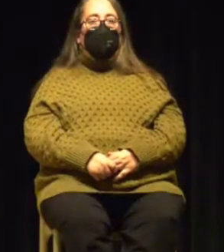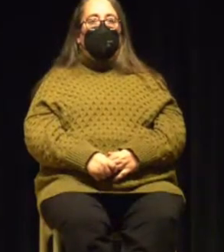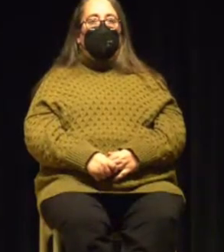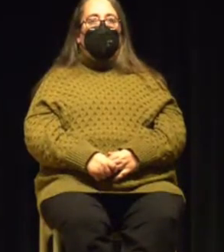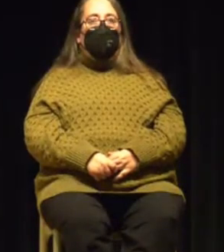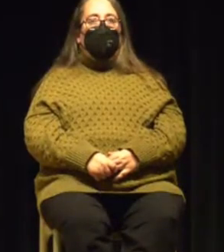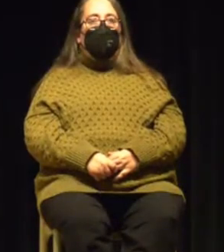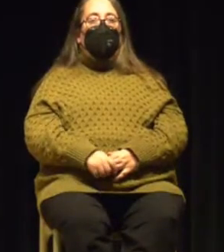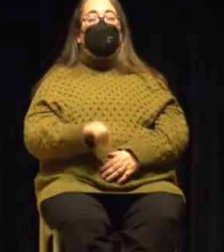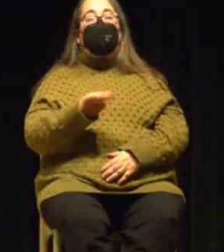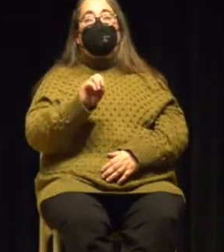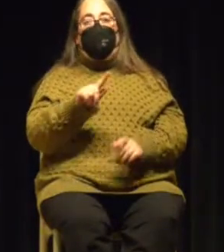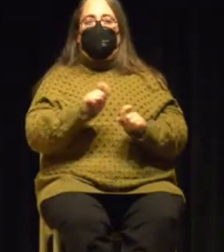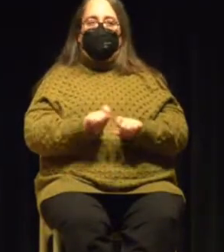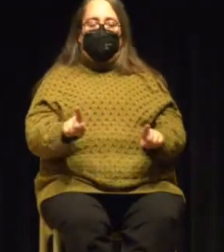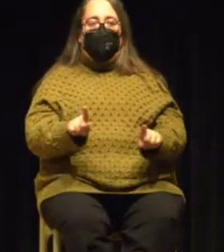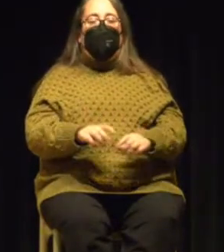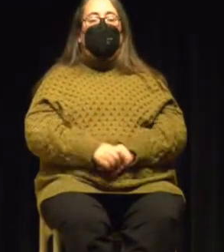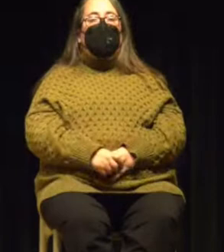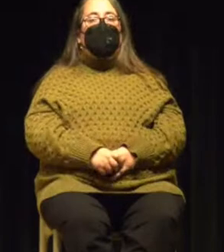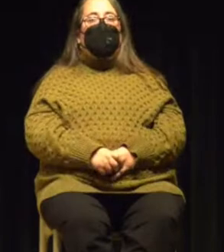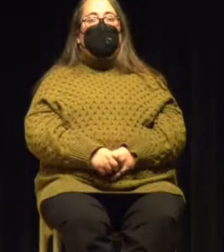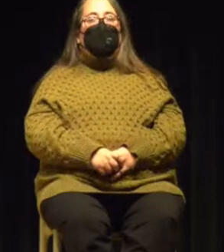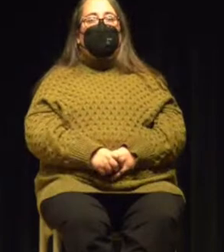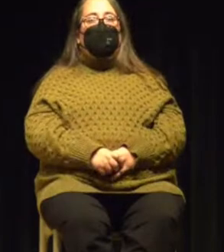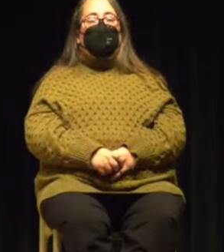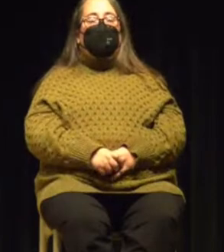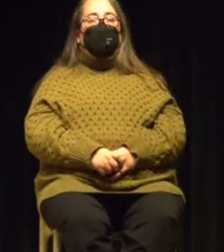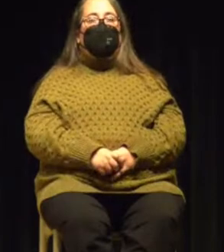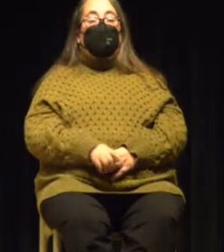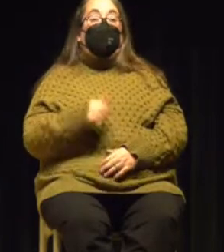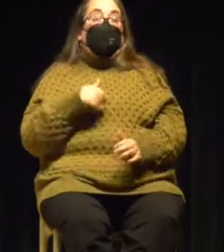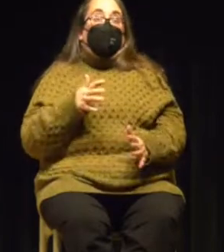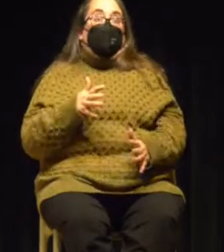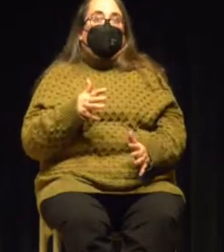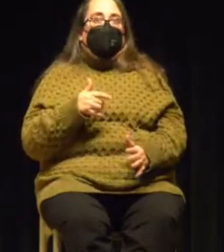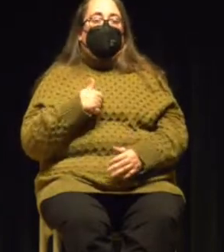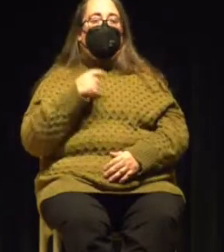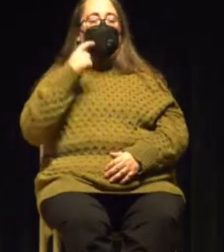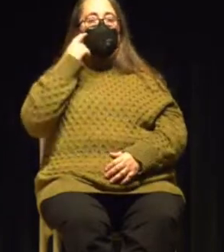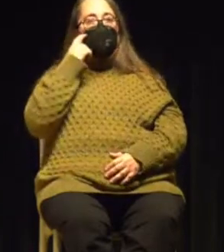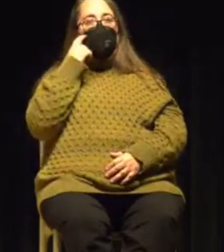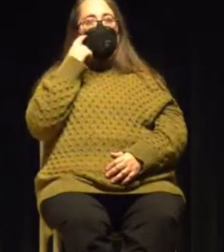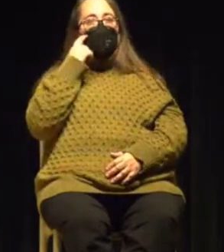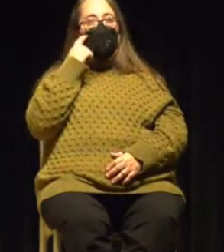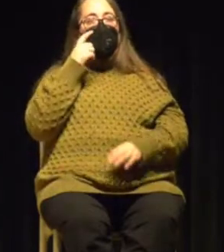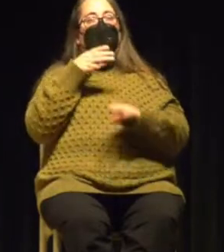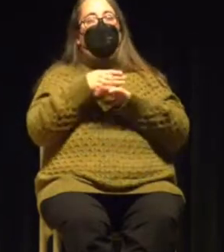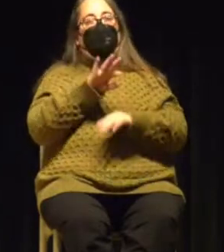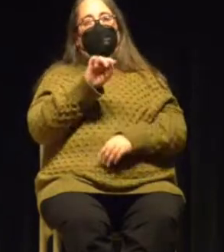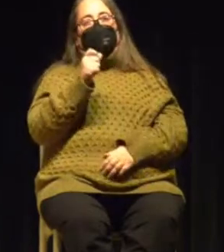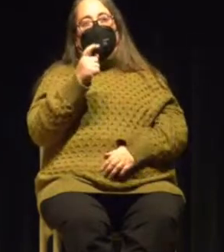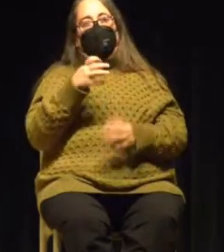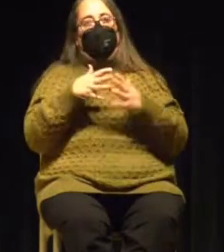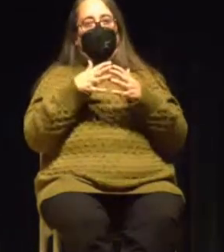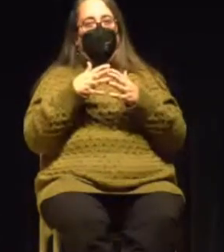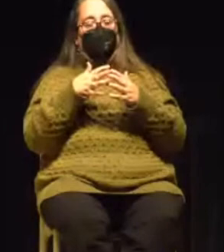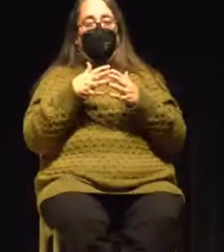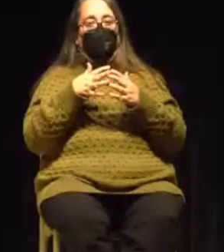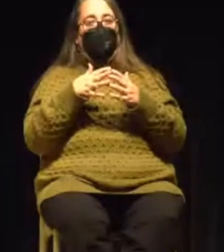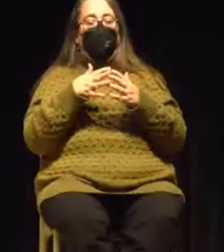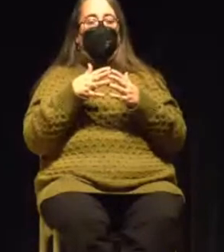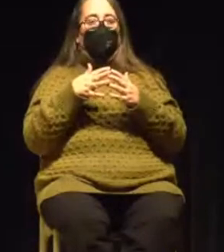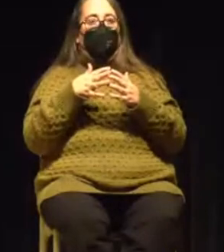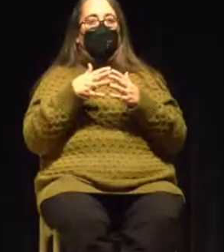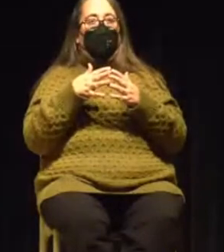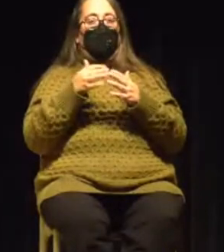when Serial came out, I was like, I was really nervous because I thought in post 9/11 America, where I have spent years trying